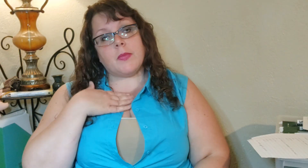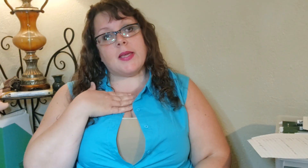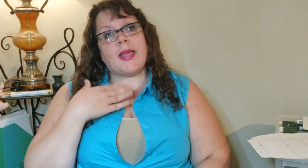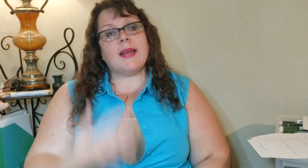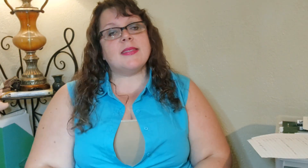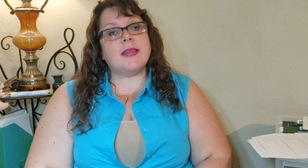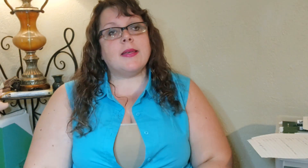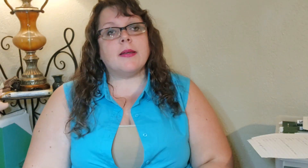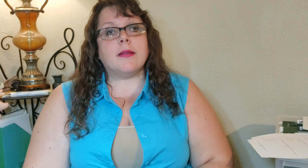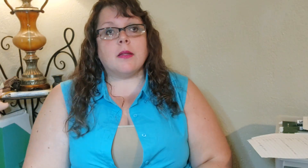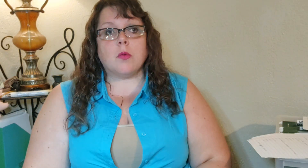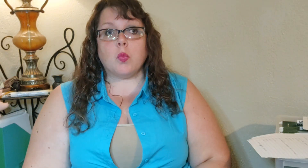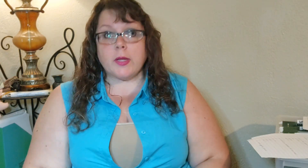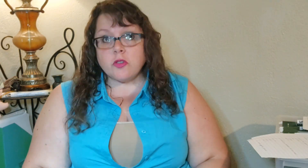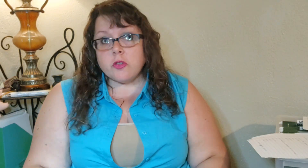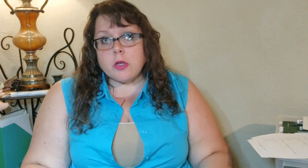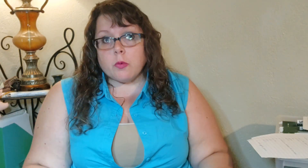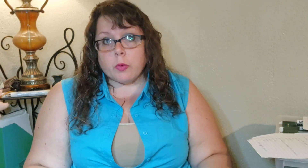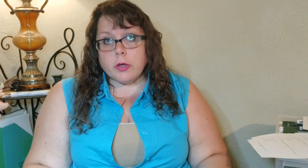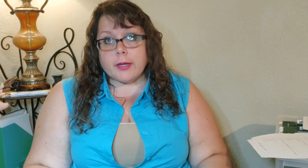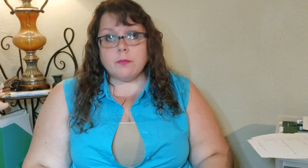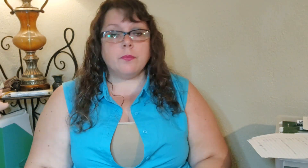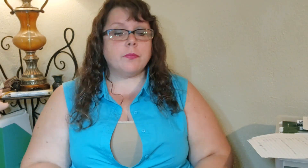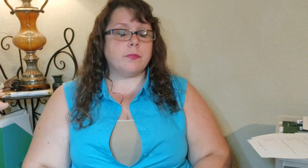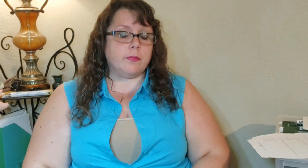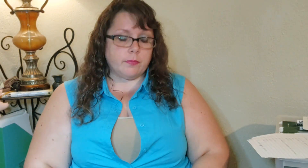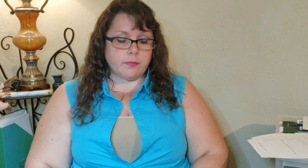In asking, which do you want?